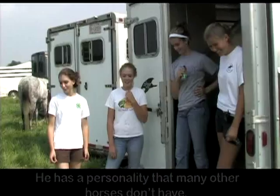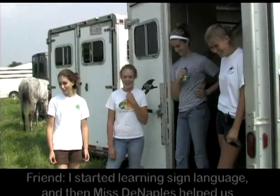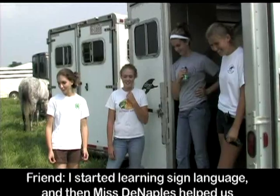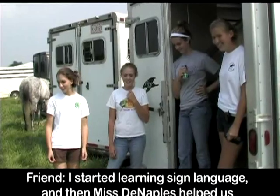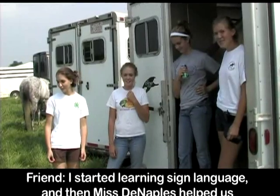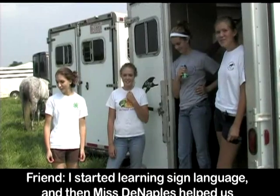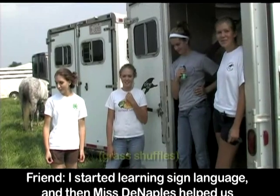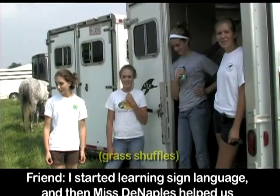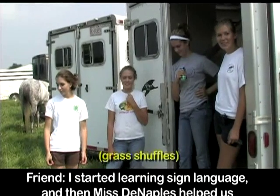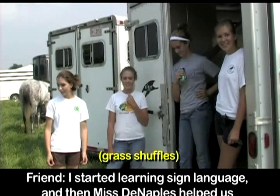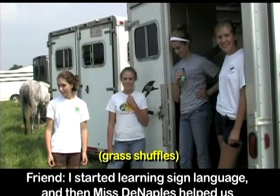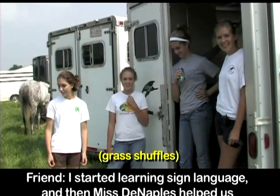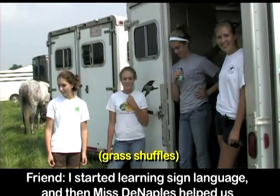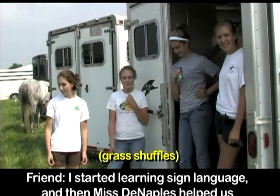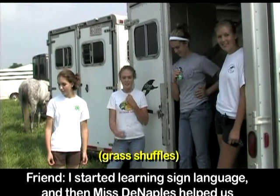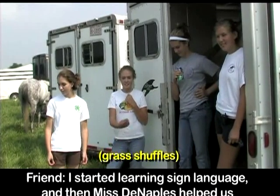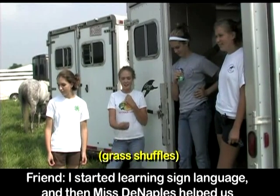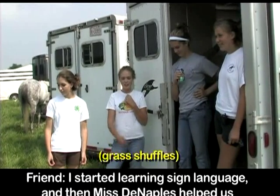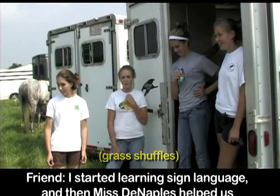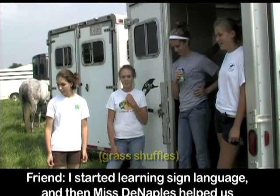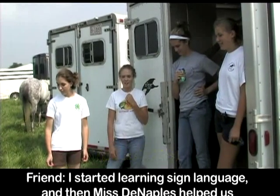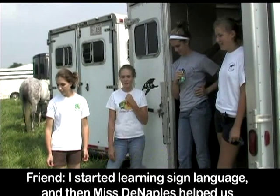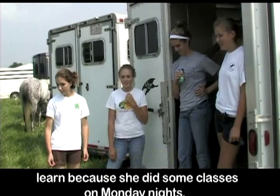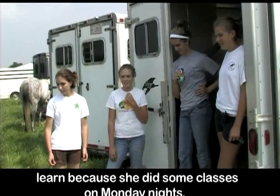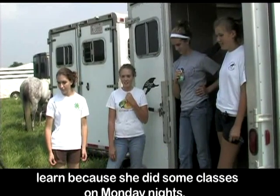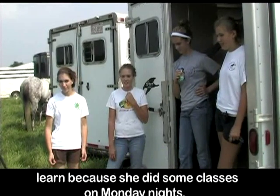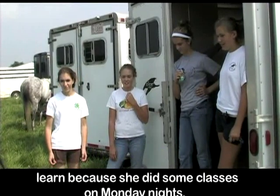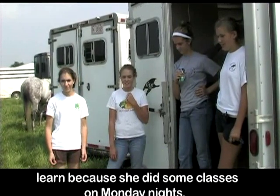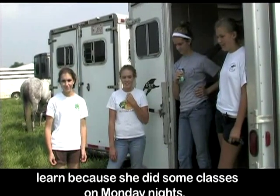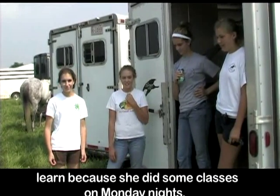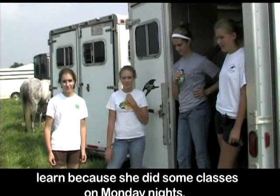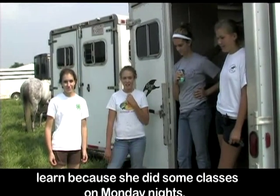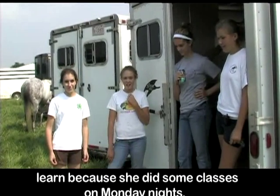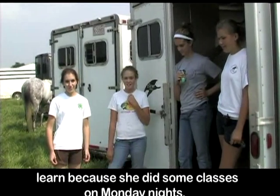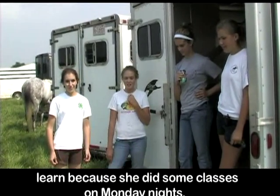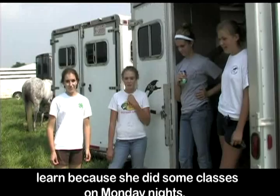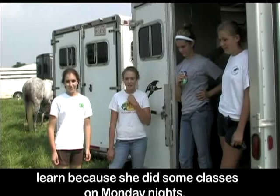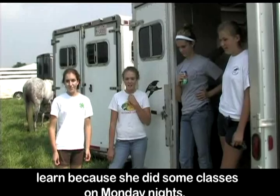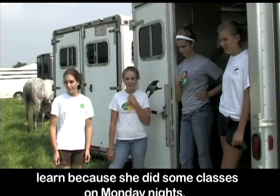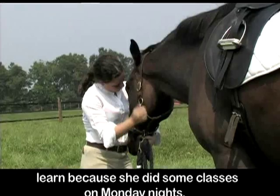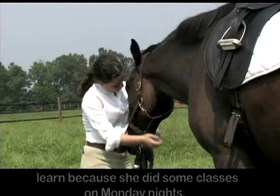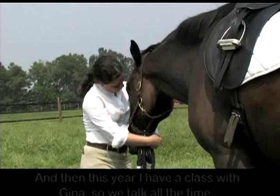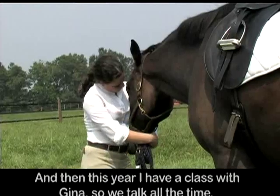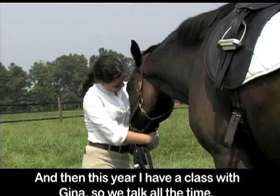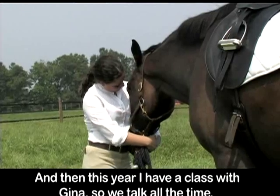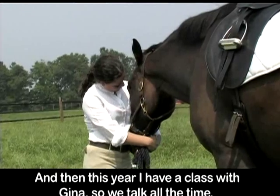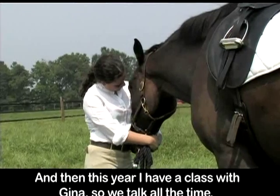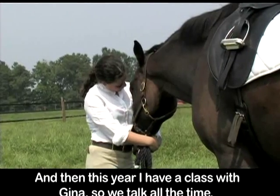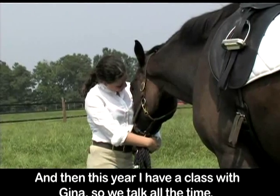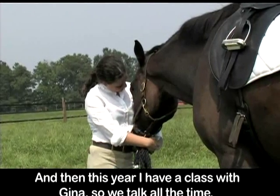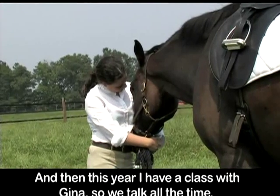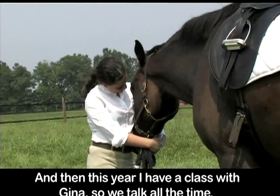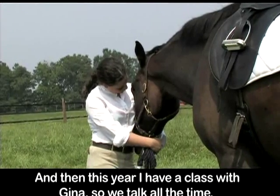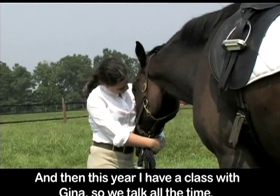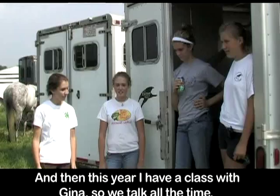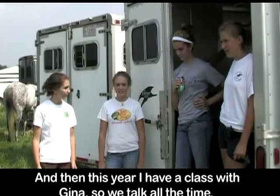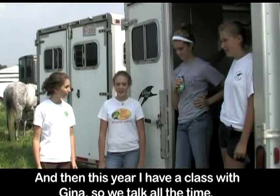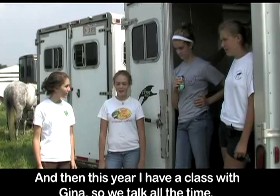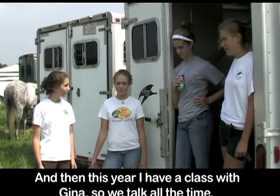I started learning sign language, and then Miss DeNaples helped us learn because she did some classes on Monday night. And then this year I have a class with